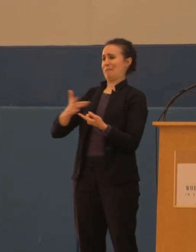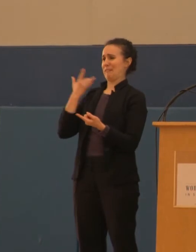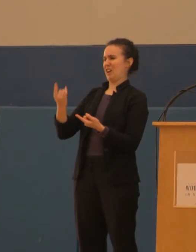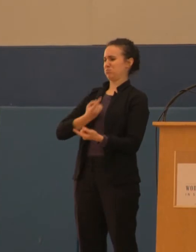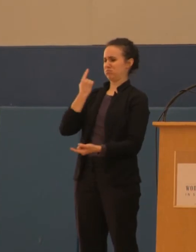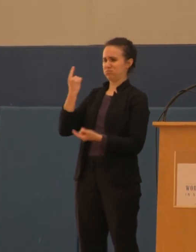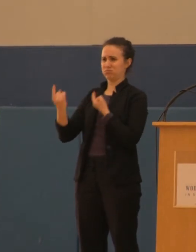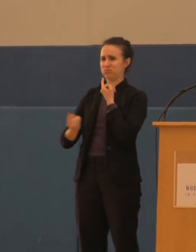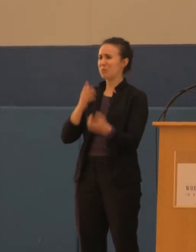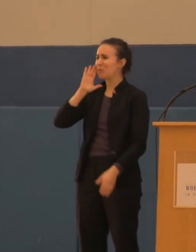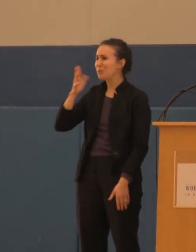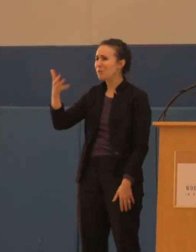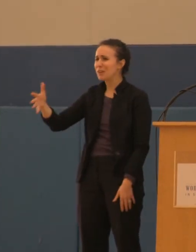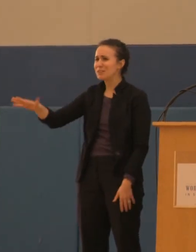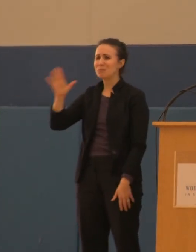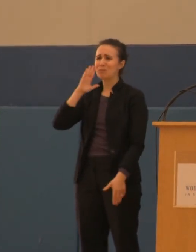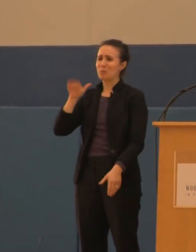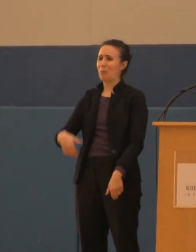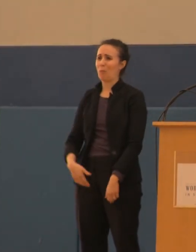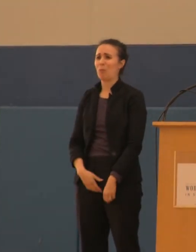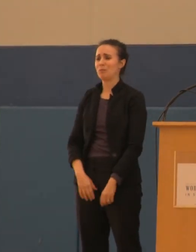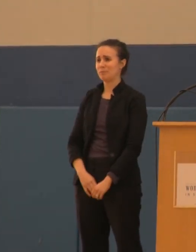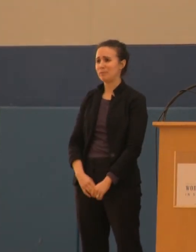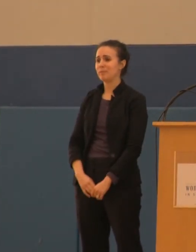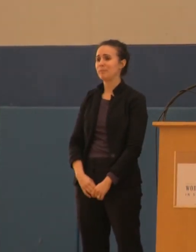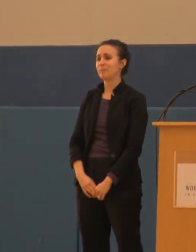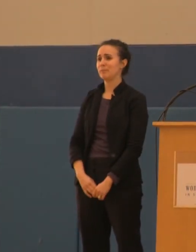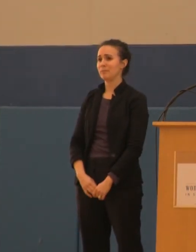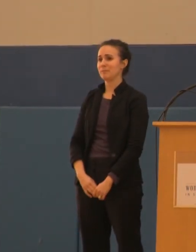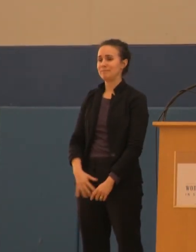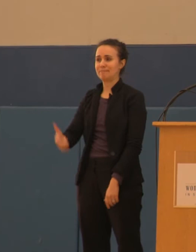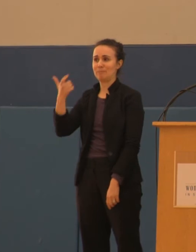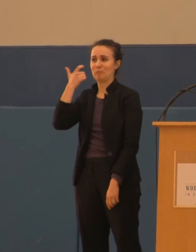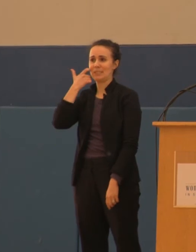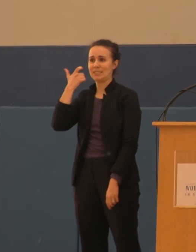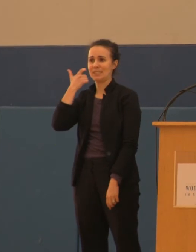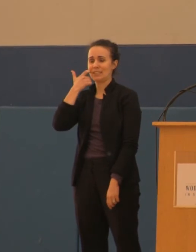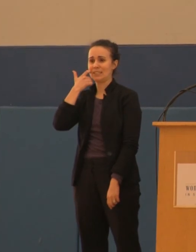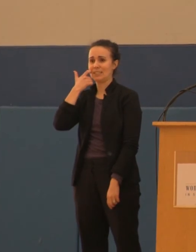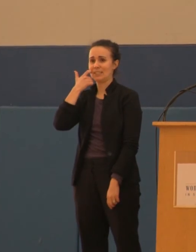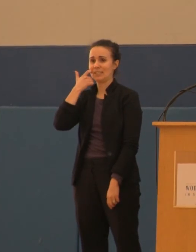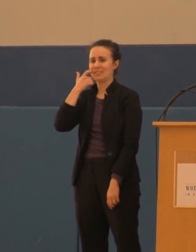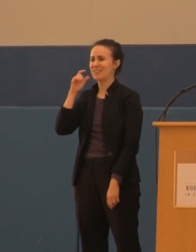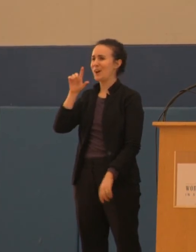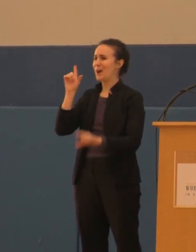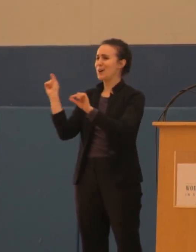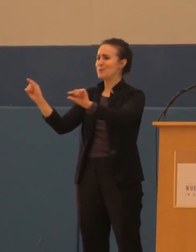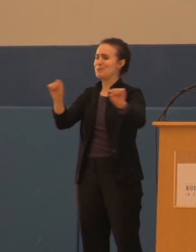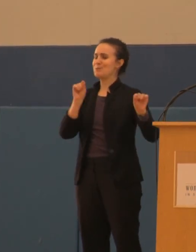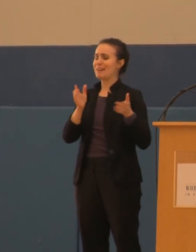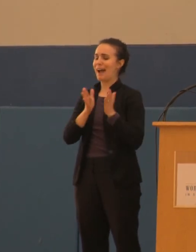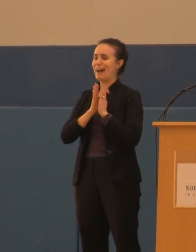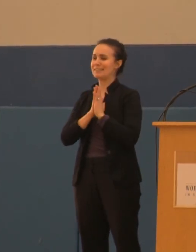like. We know what it's all about. The other day, I saw a tweet asking